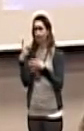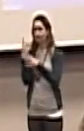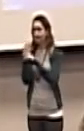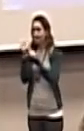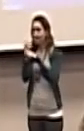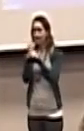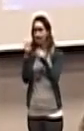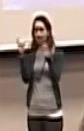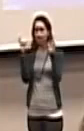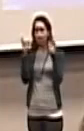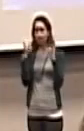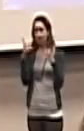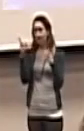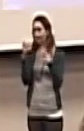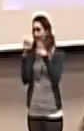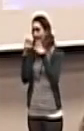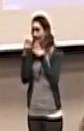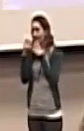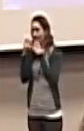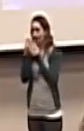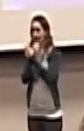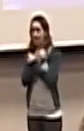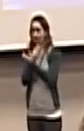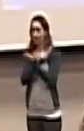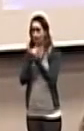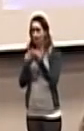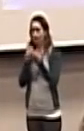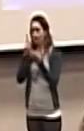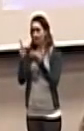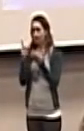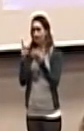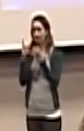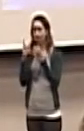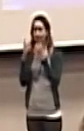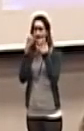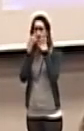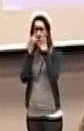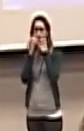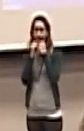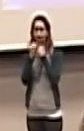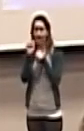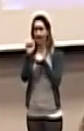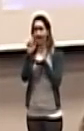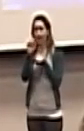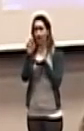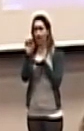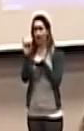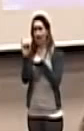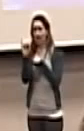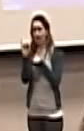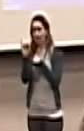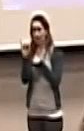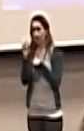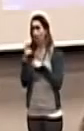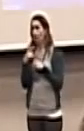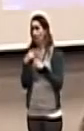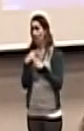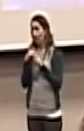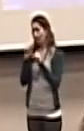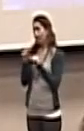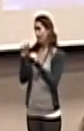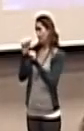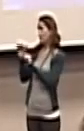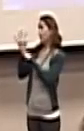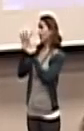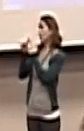sovereign. He is a loving Lord. And He is an adoring Adonai. Now I can submit to that